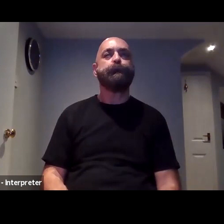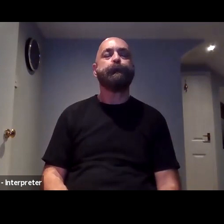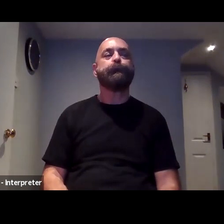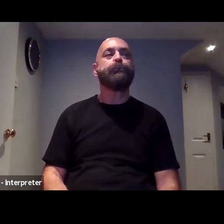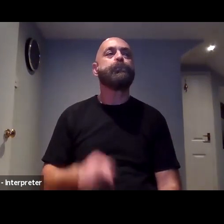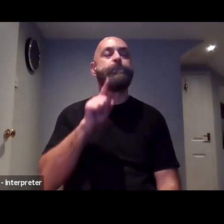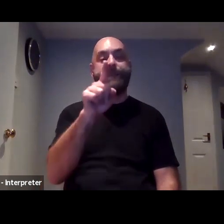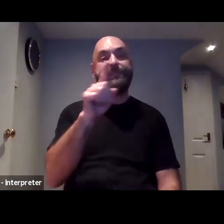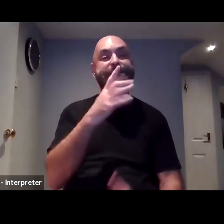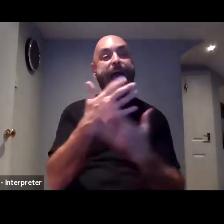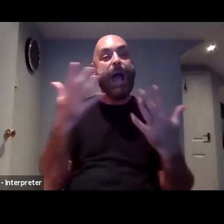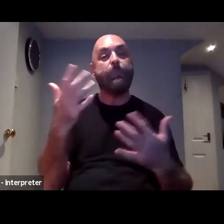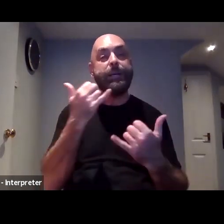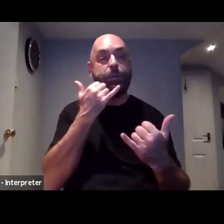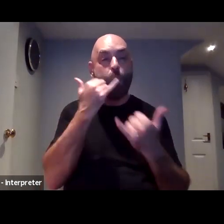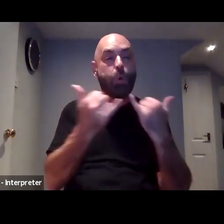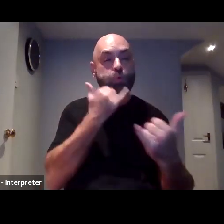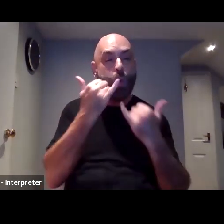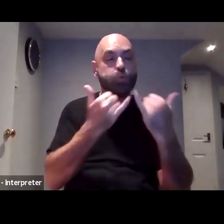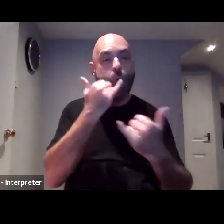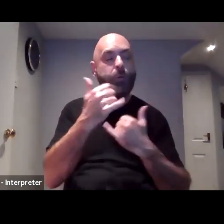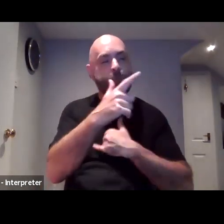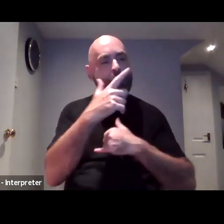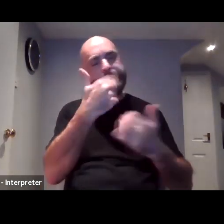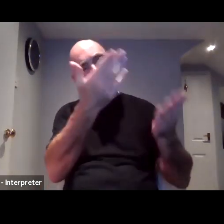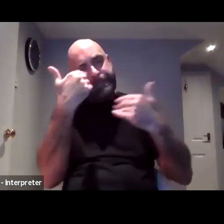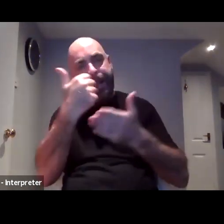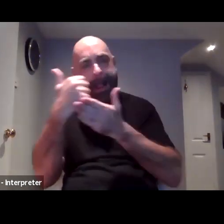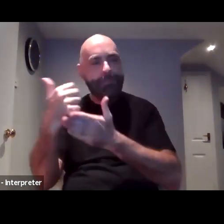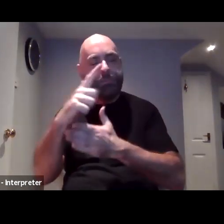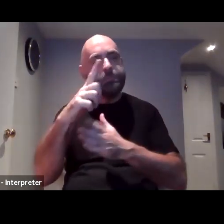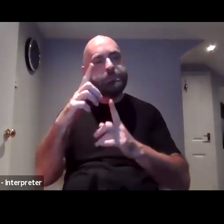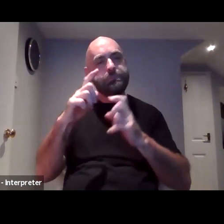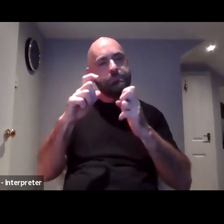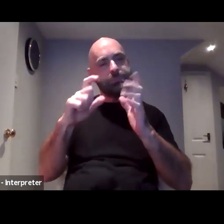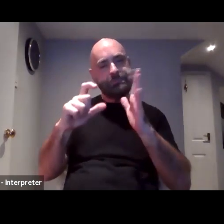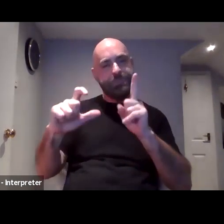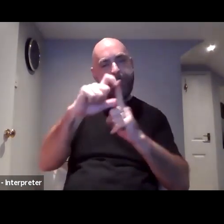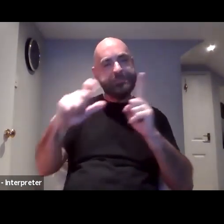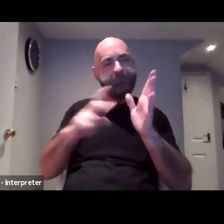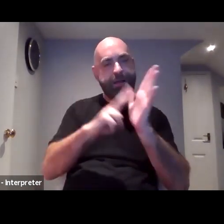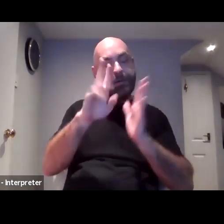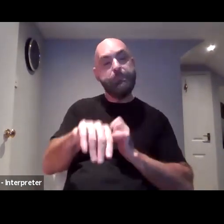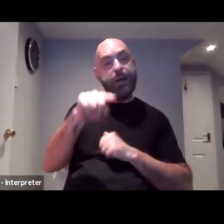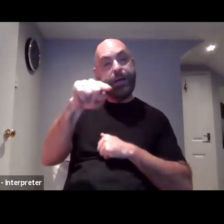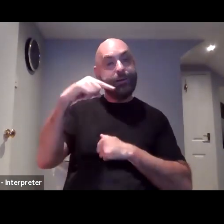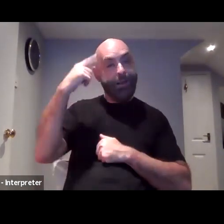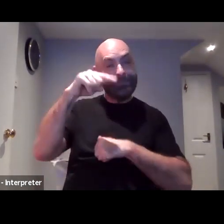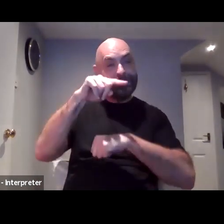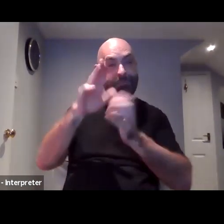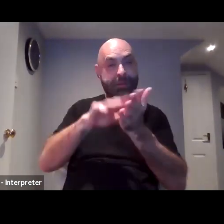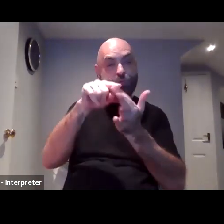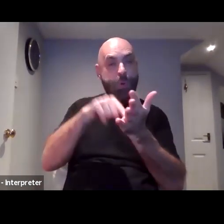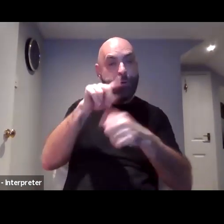Weekly number of calls for service for domestic violence recorded by the London Metropolitan